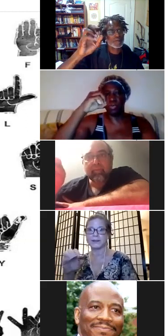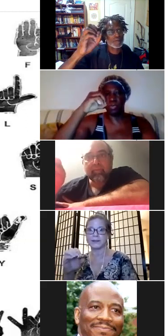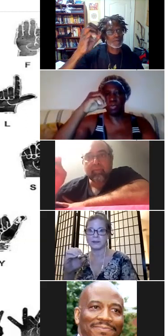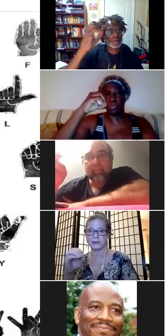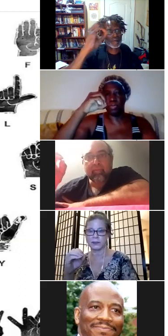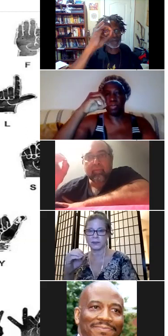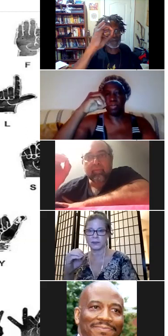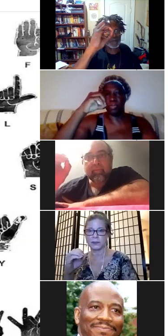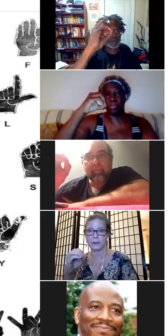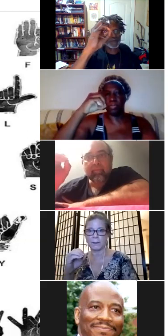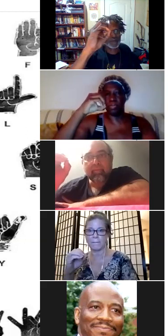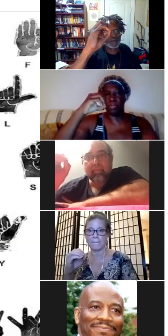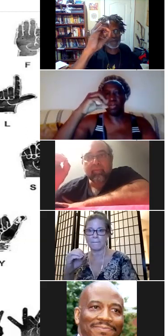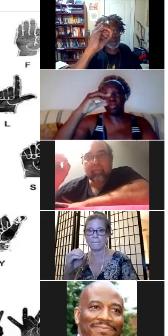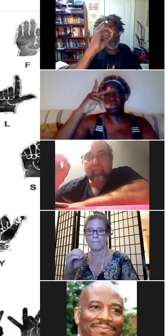O,